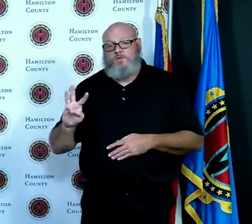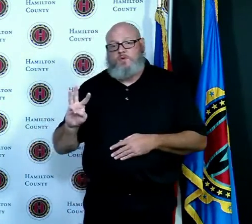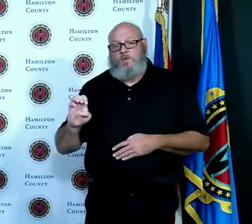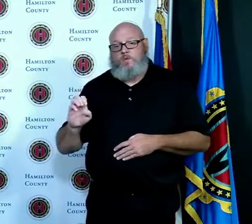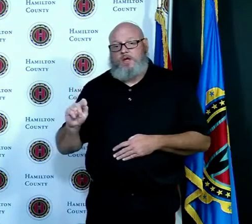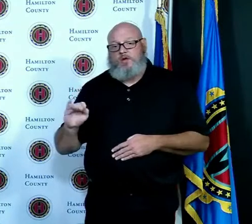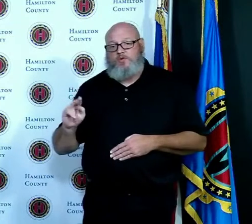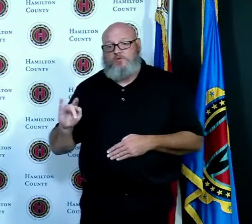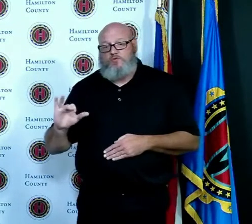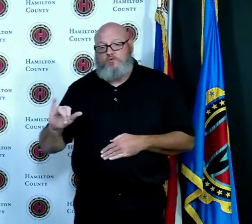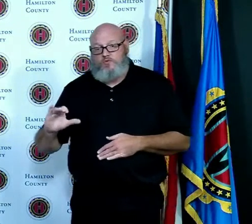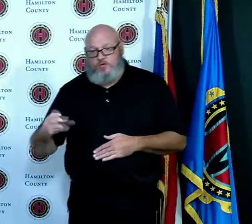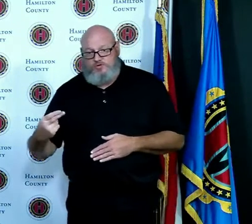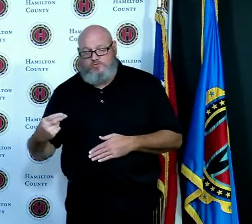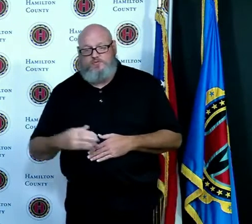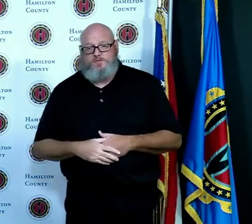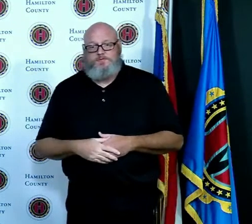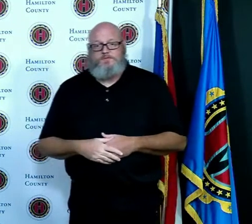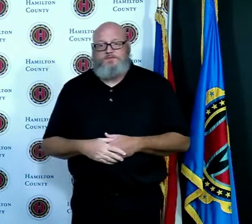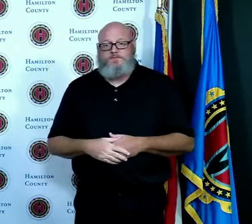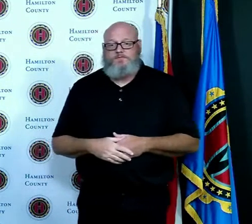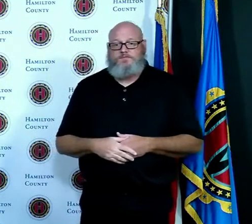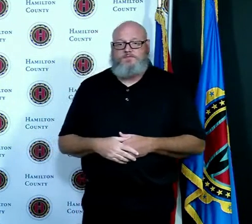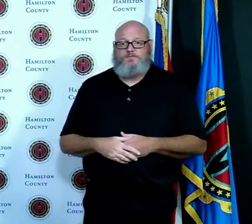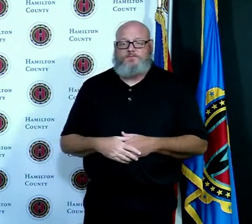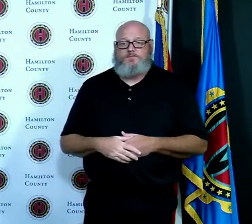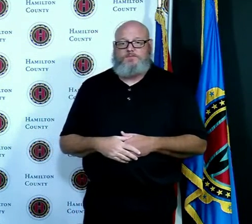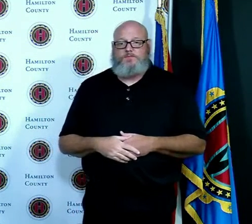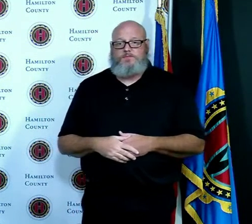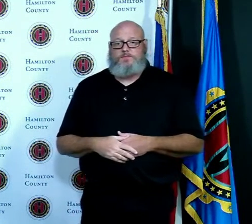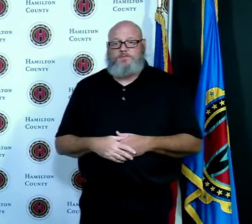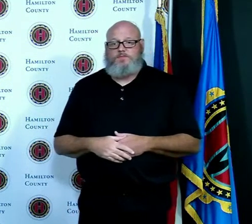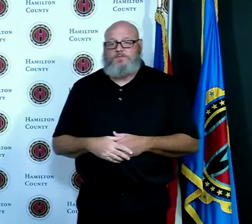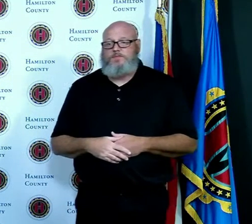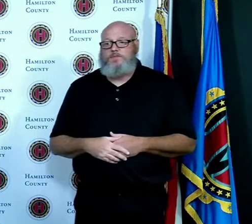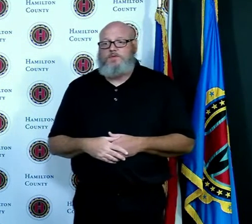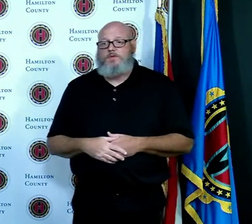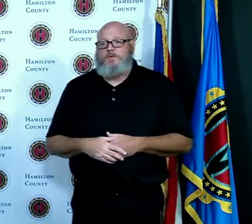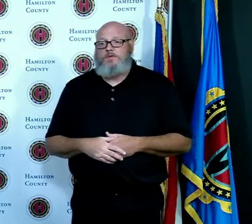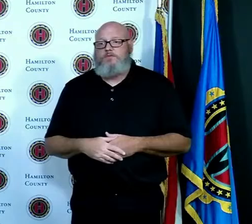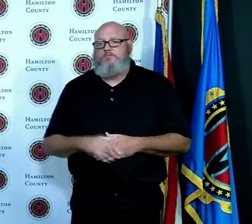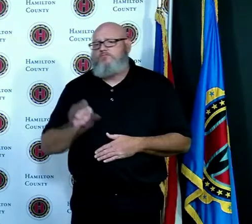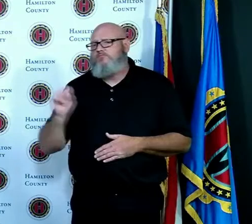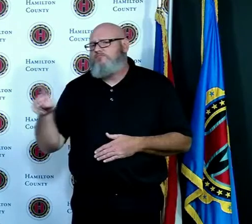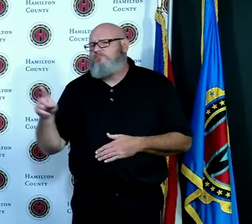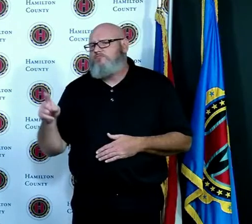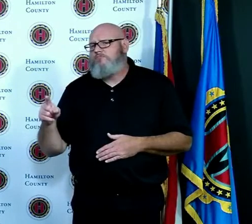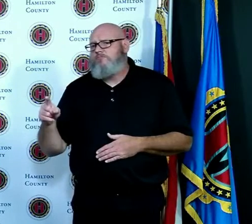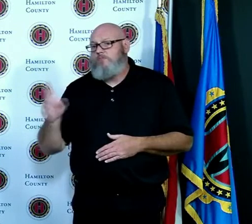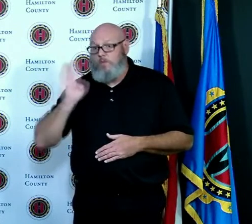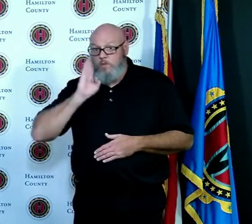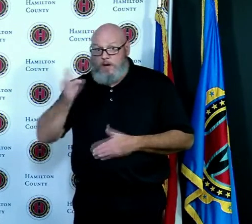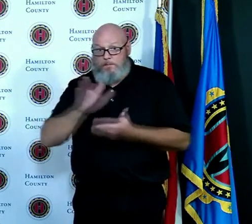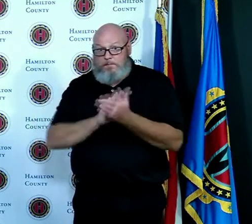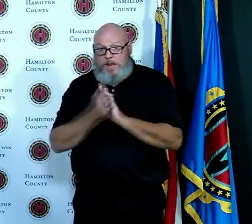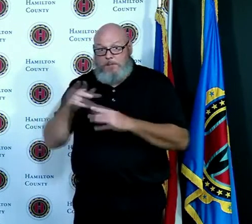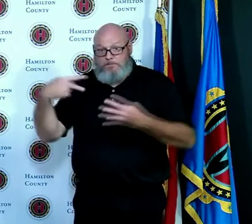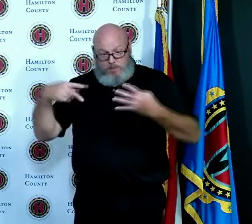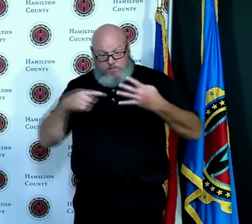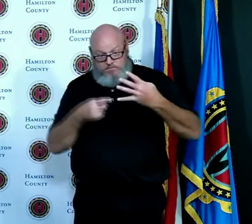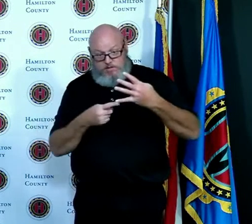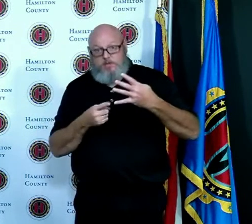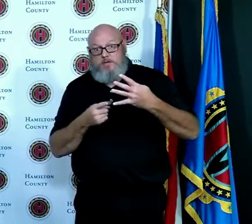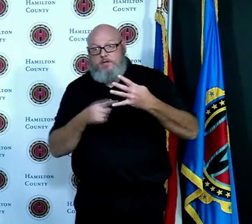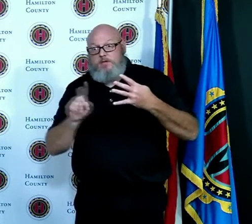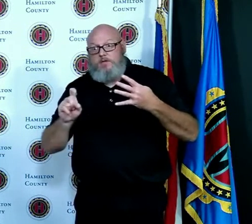Chris. Good morning, Greg. What do we look like in terms of going purple? Is that still a possibility this